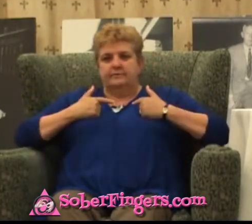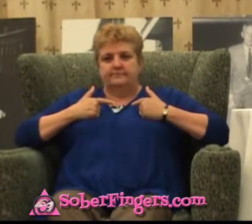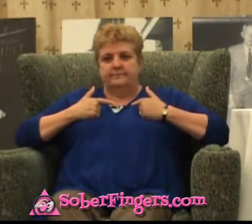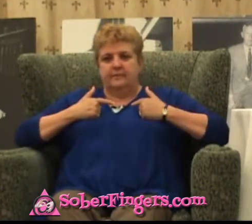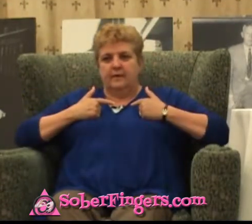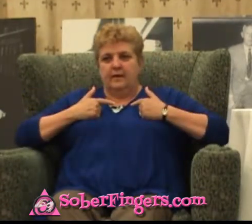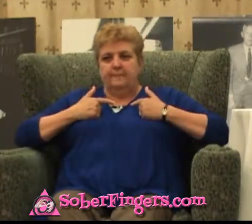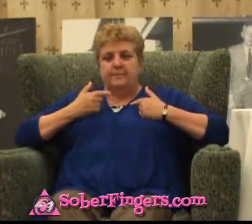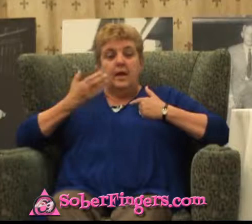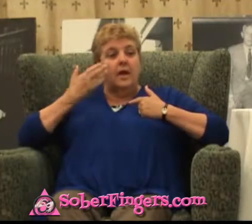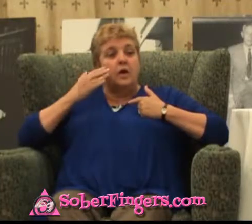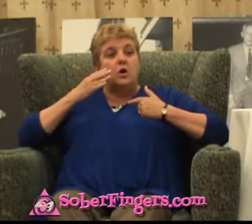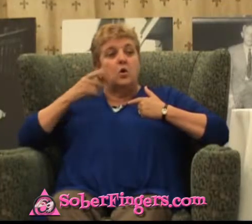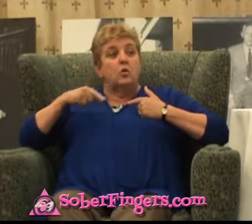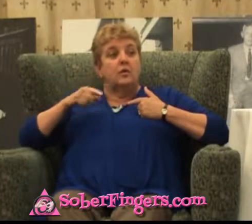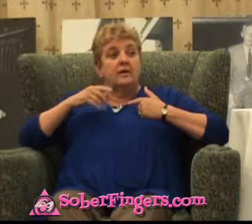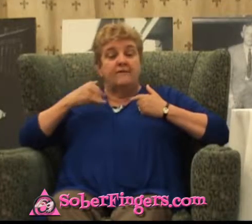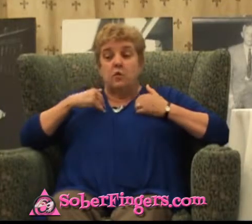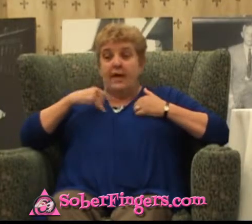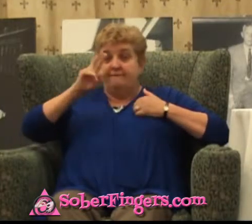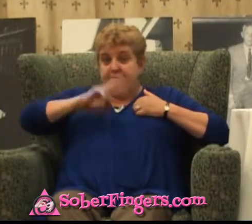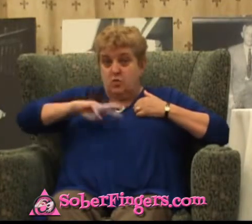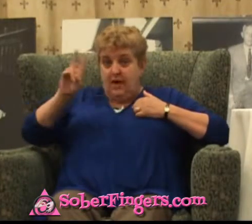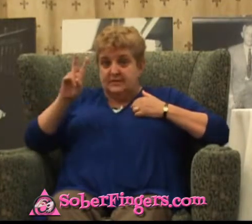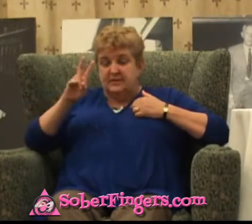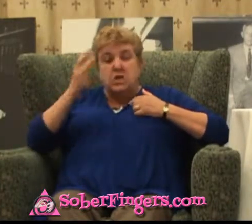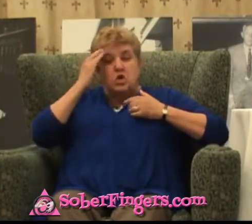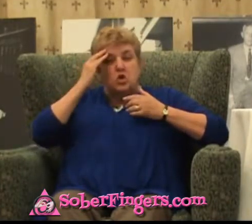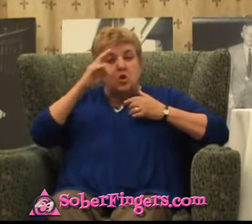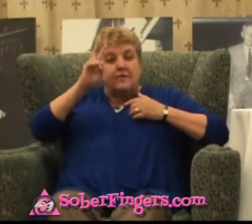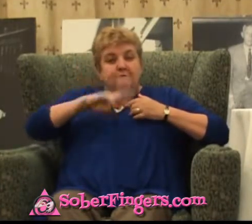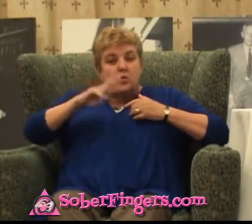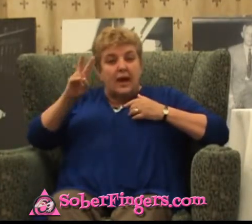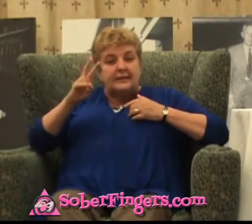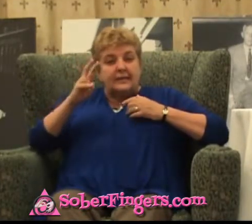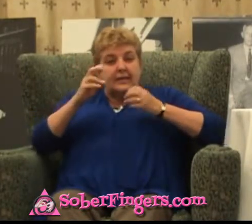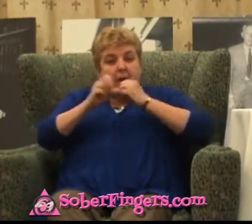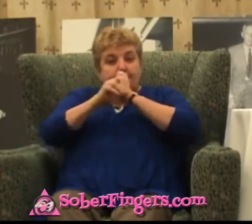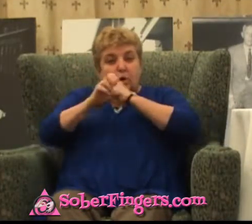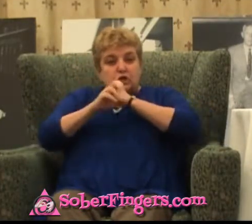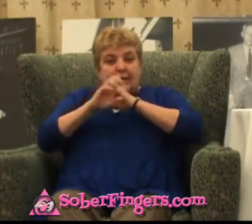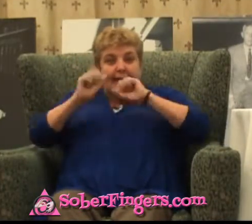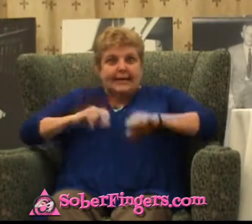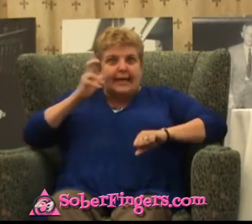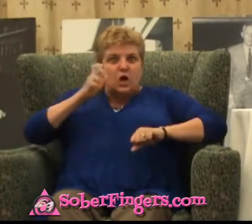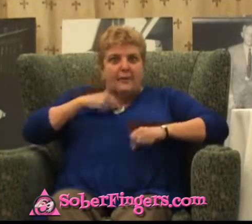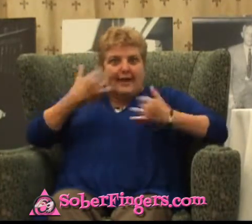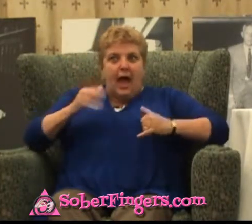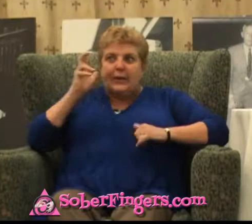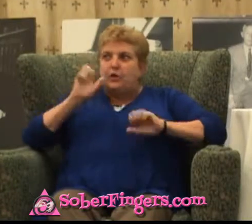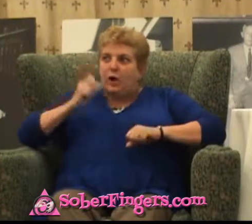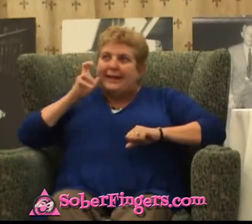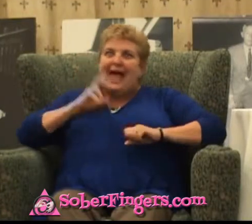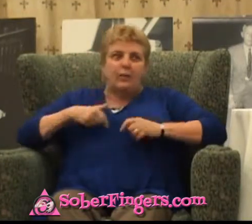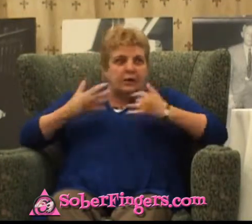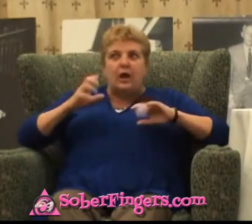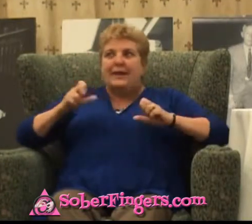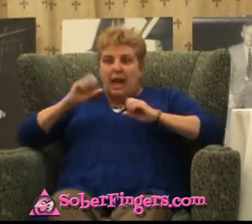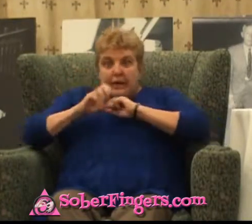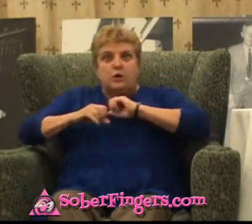Verizon telephone down here, but I'm like that little guy on the Verizon commercial. Can you hear me now? Can you hear me now? Can you hear me now? Can you hear me now? Can you hear me now? Can you hear me